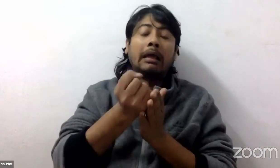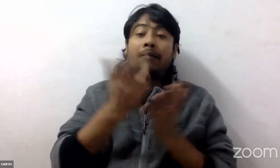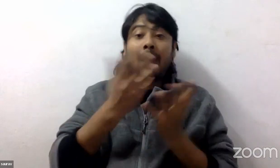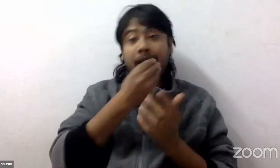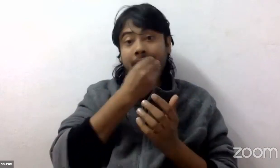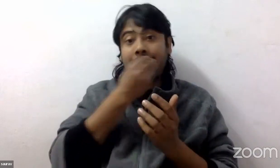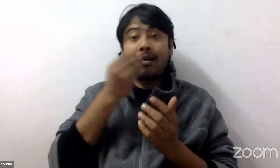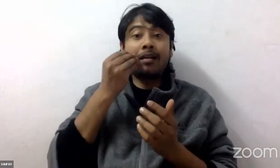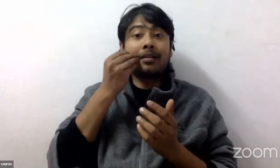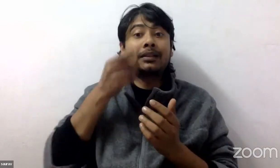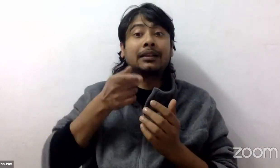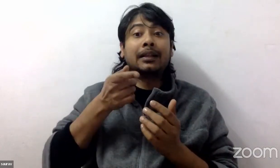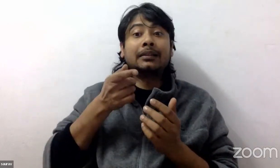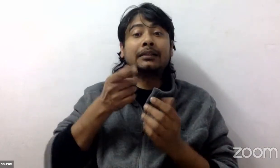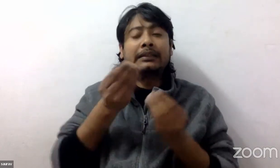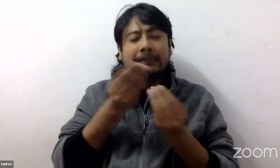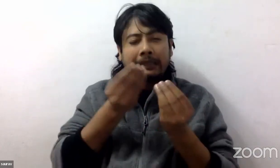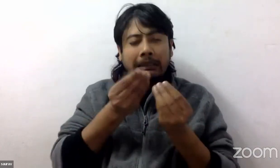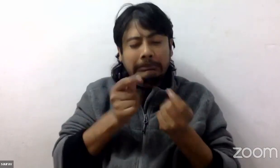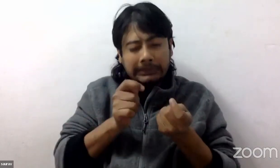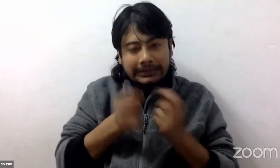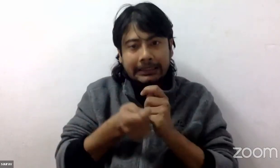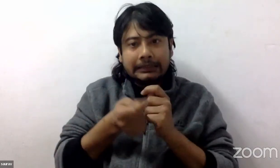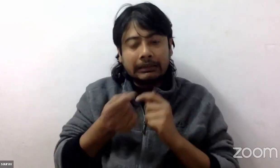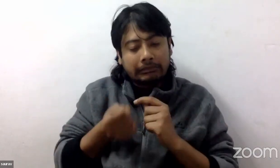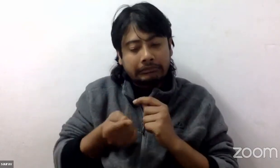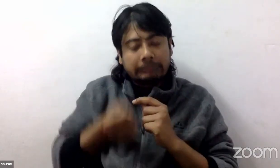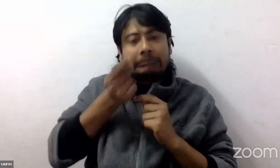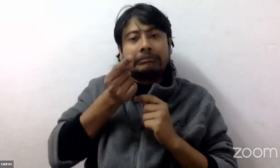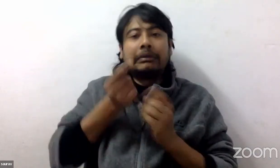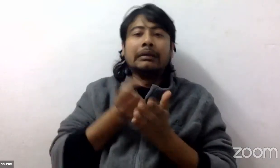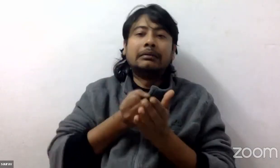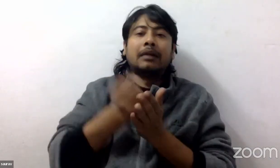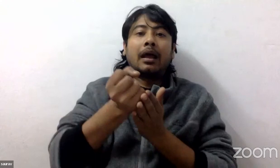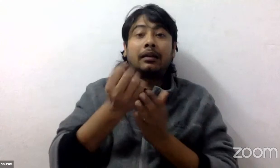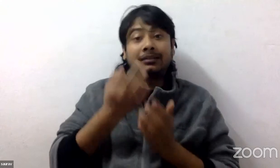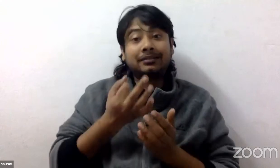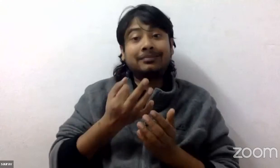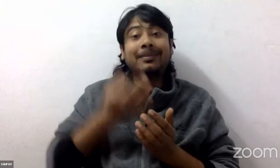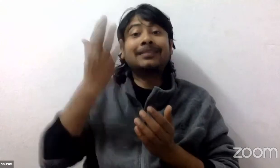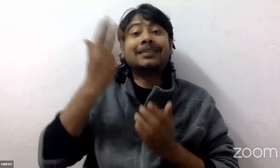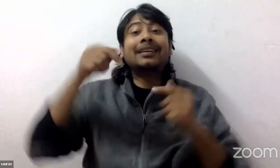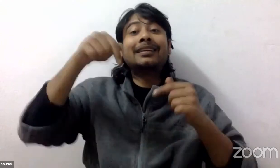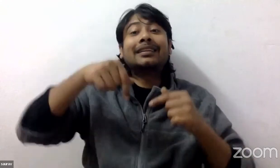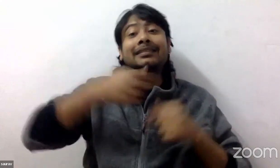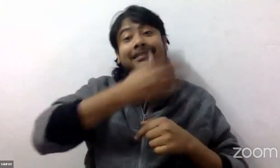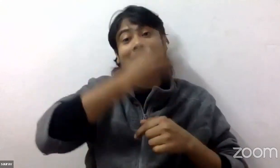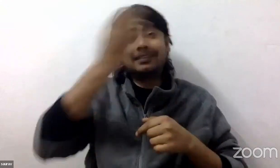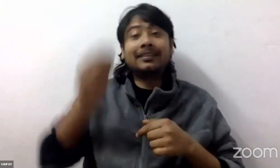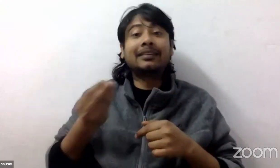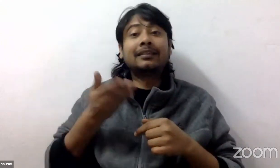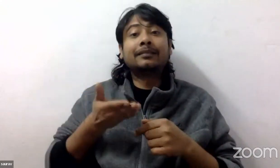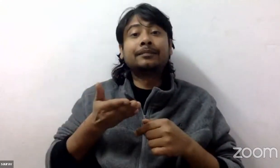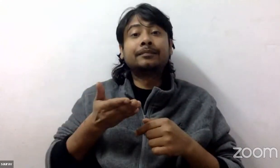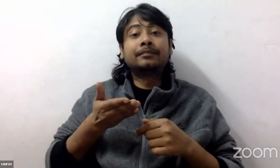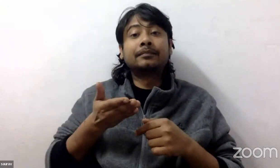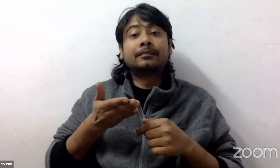Ekadashi. Try to serve the Lord, try to cook nice prasadam for the Lord. In fact,